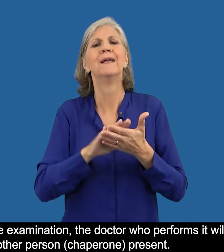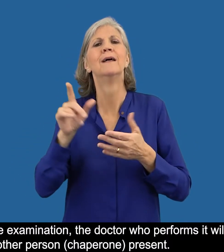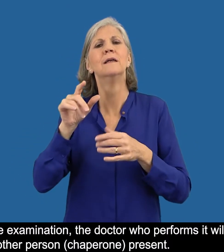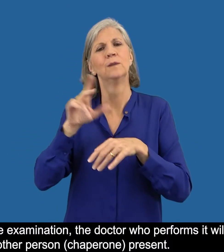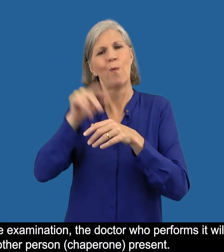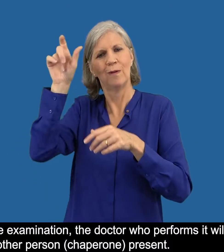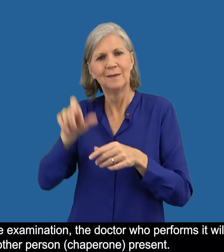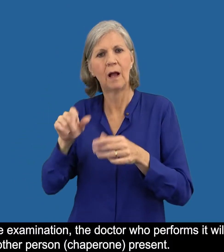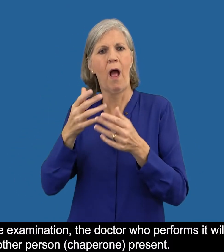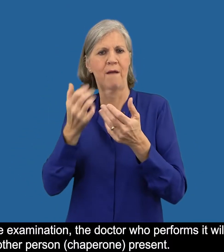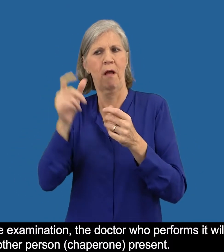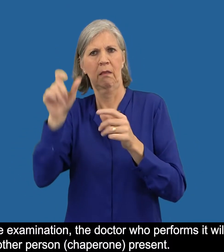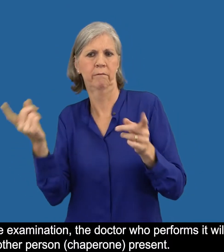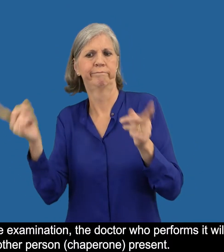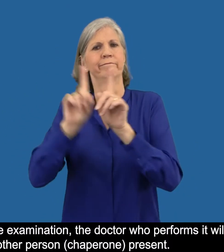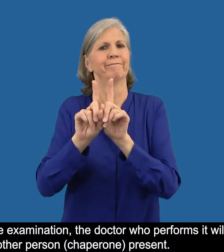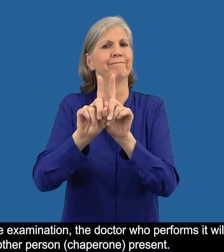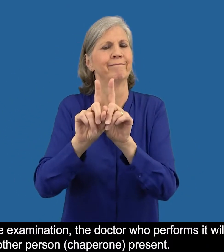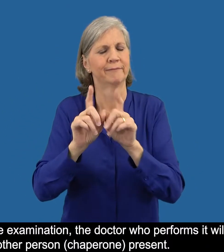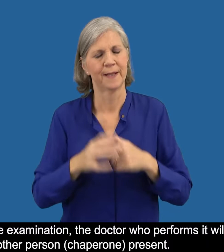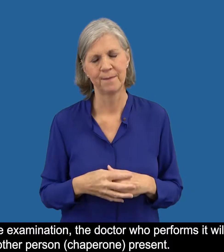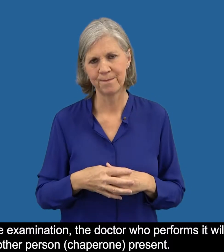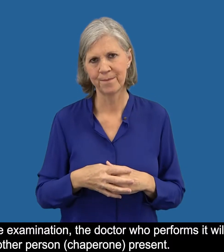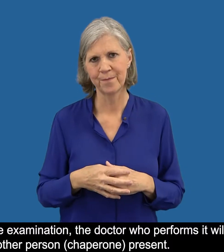who performs it will have another person, chaperone, present.